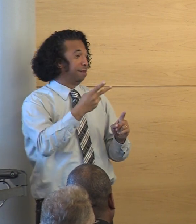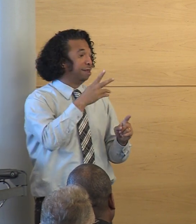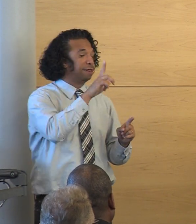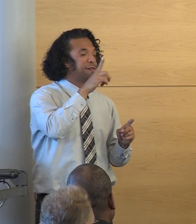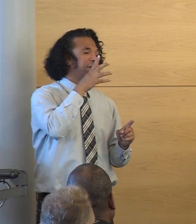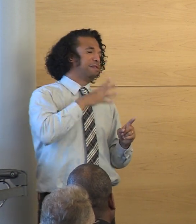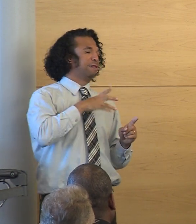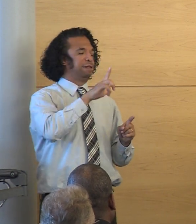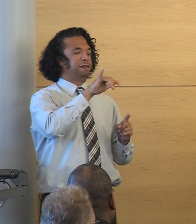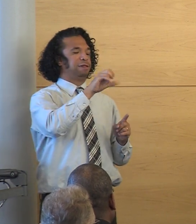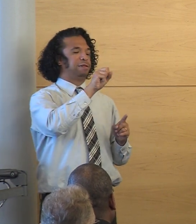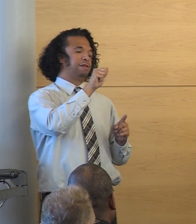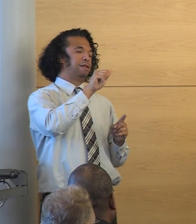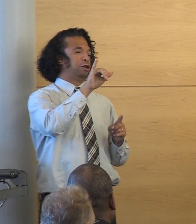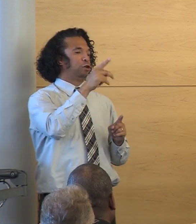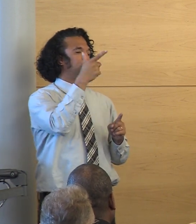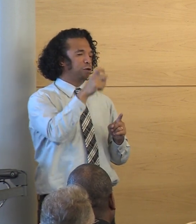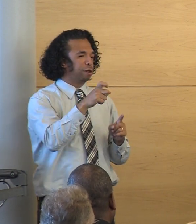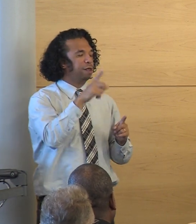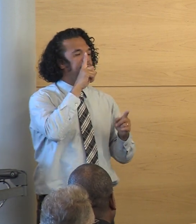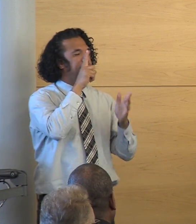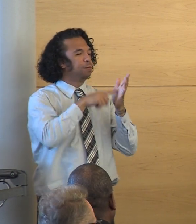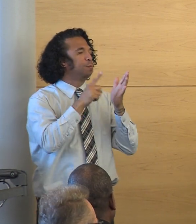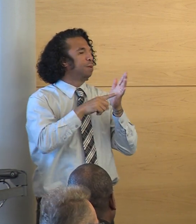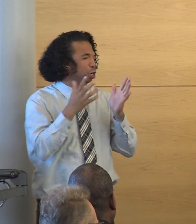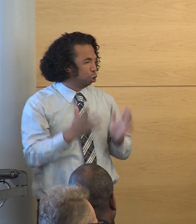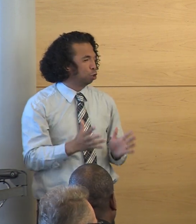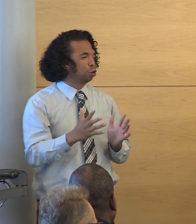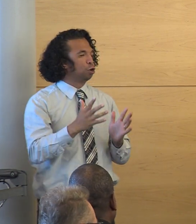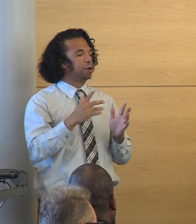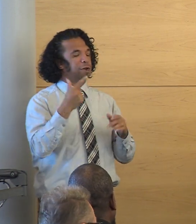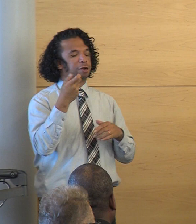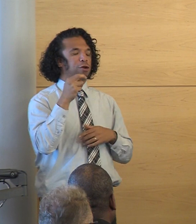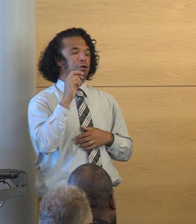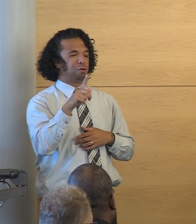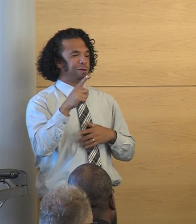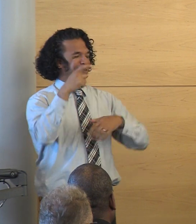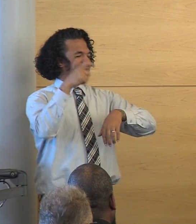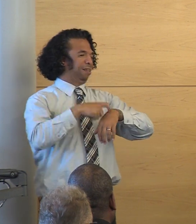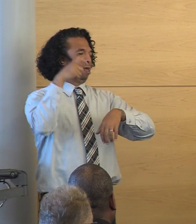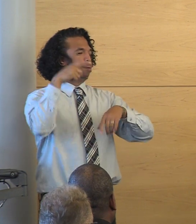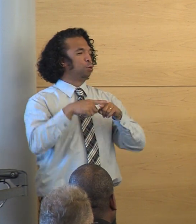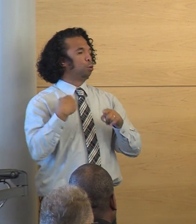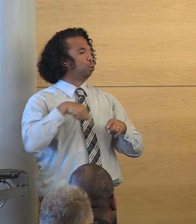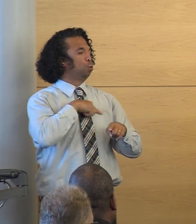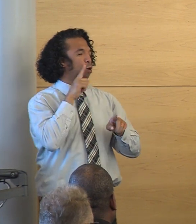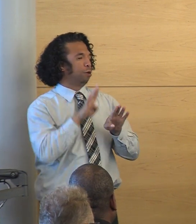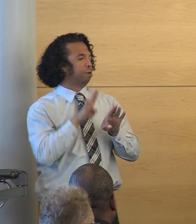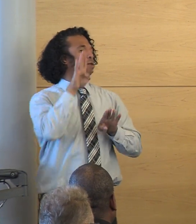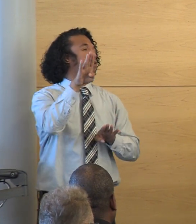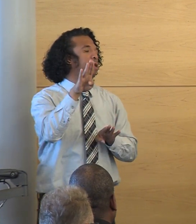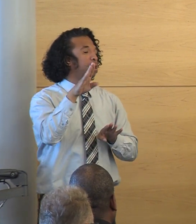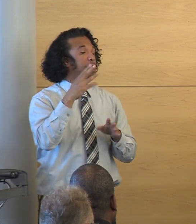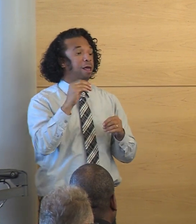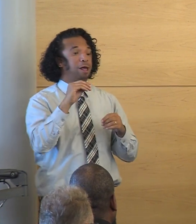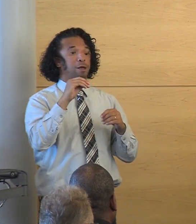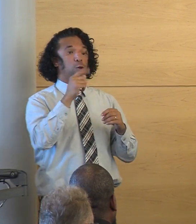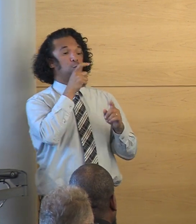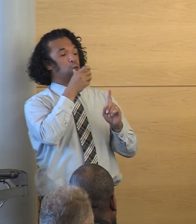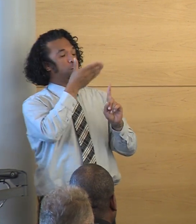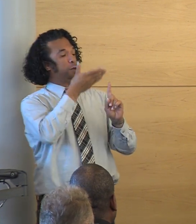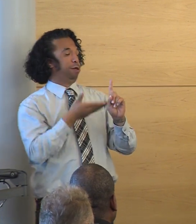there is also our Inspector General. It's a time when we're all stepping up in special ways, and there's no one who's stepping up